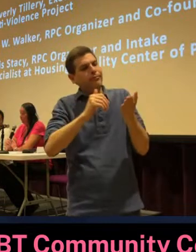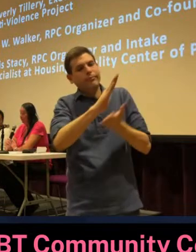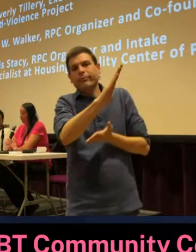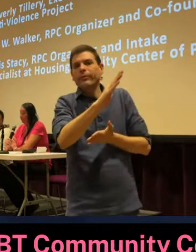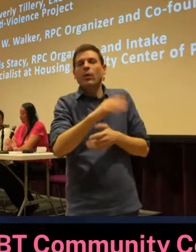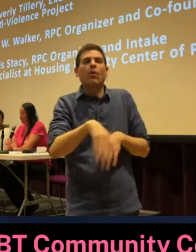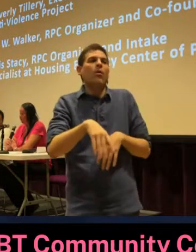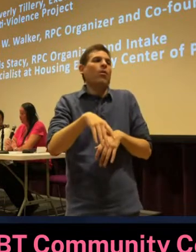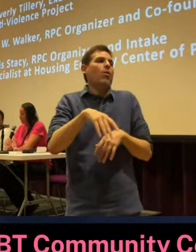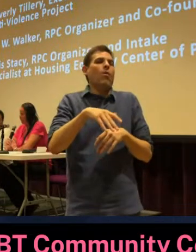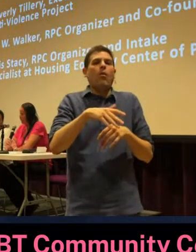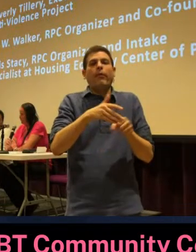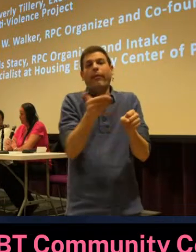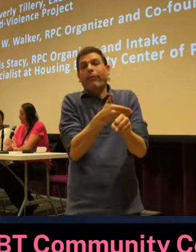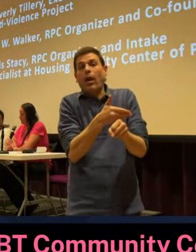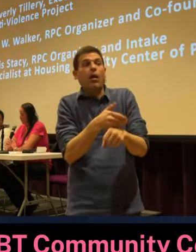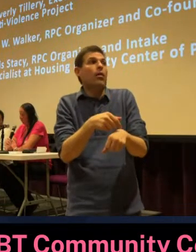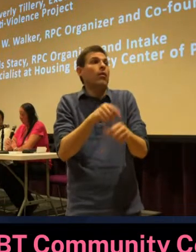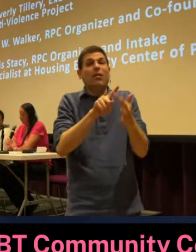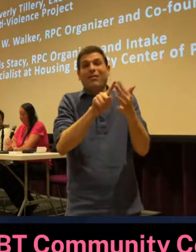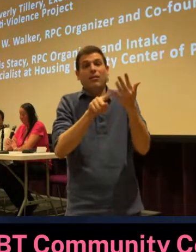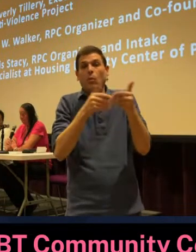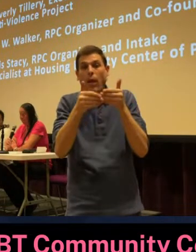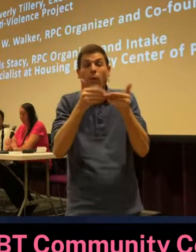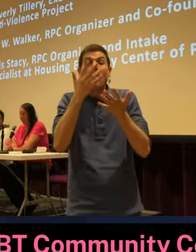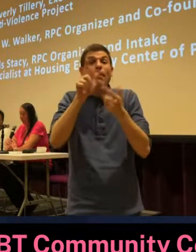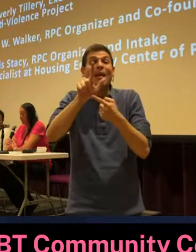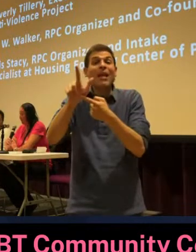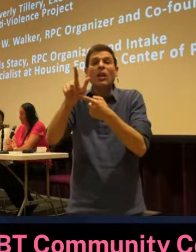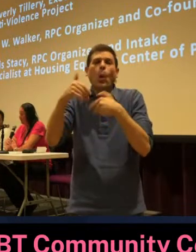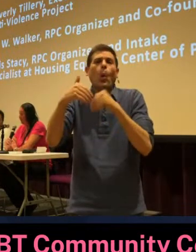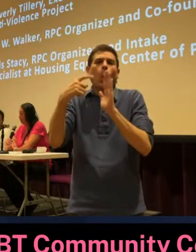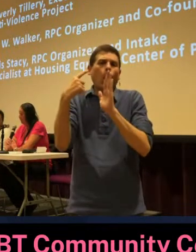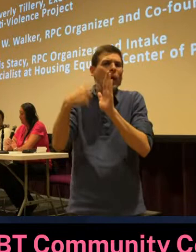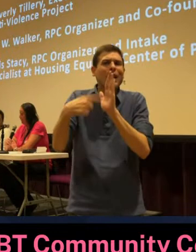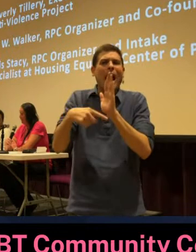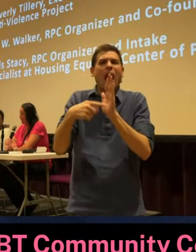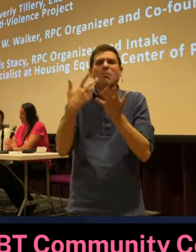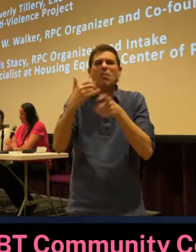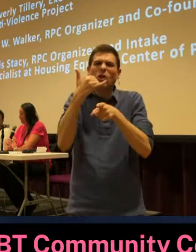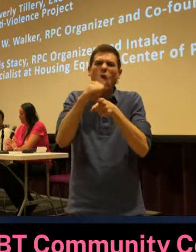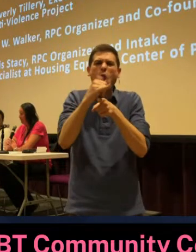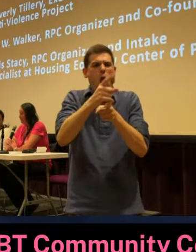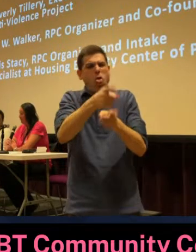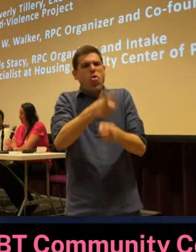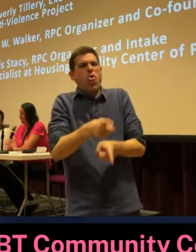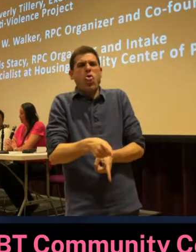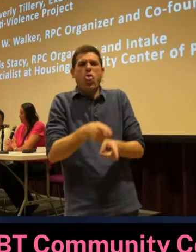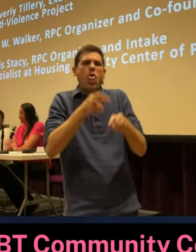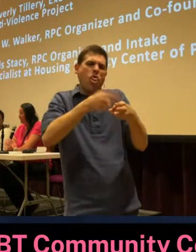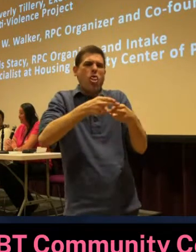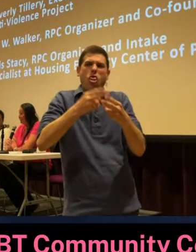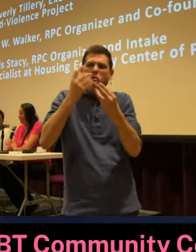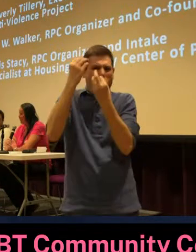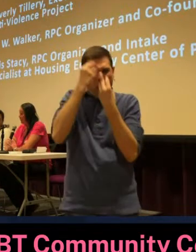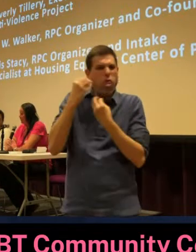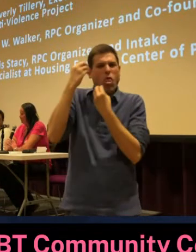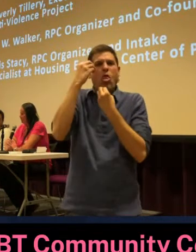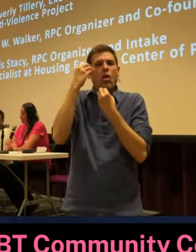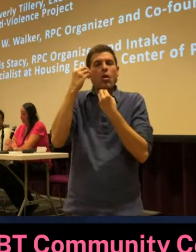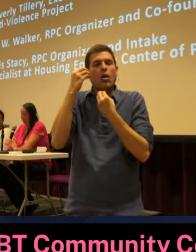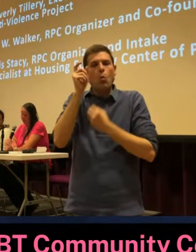or is at the door yelling slurs at us for whatever reason, we need to report that to people. That's against the